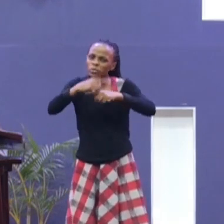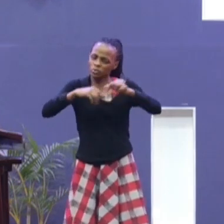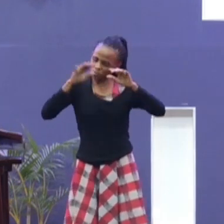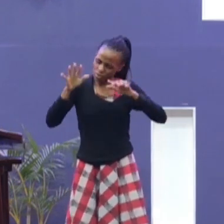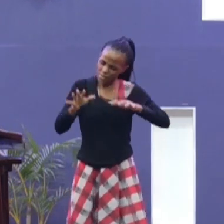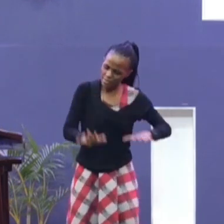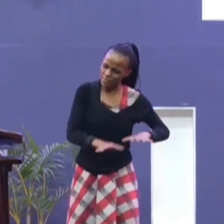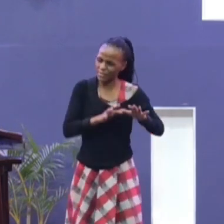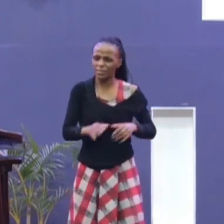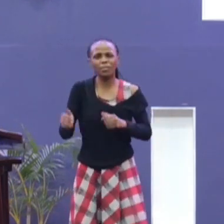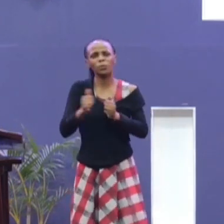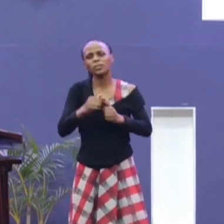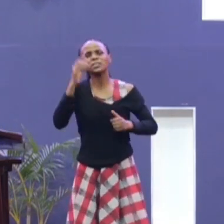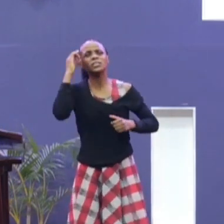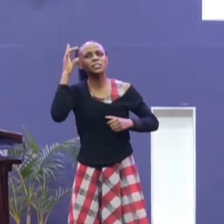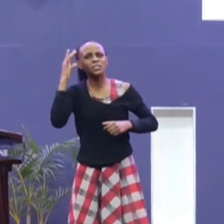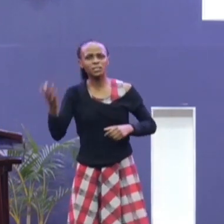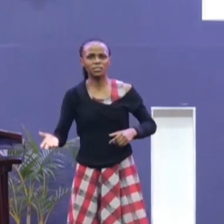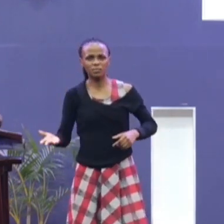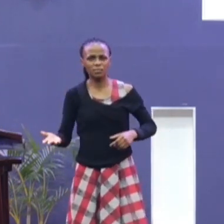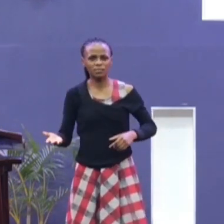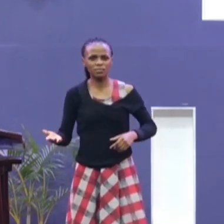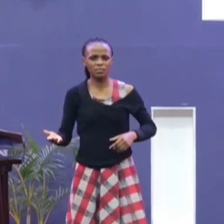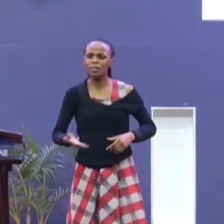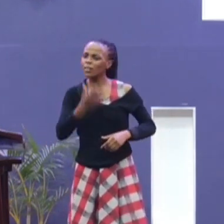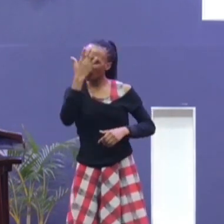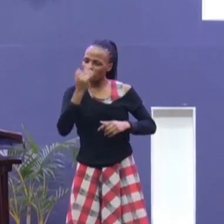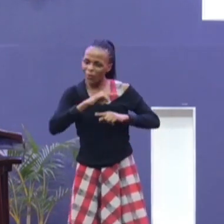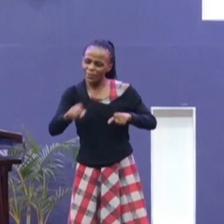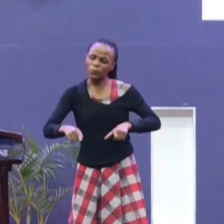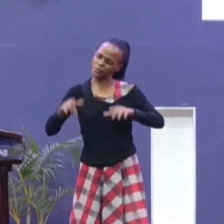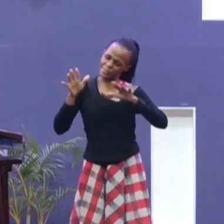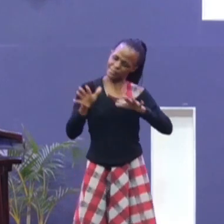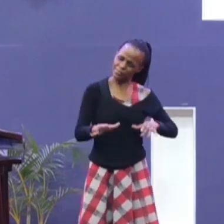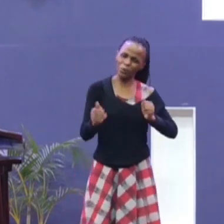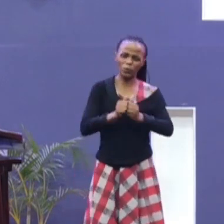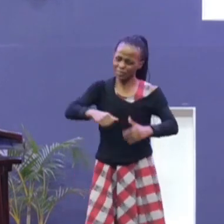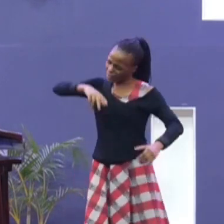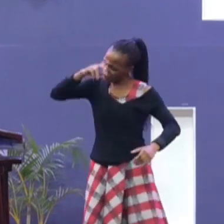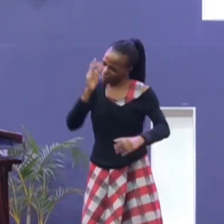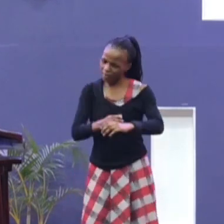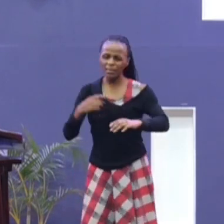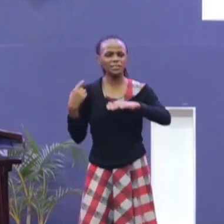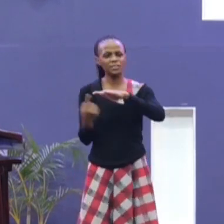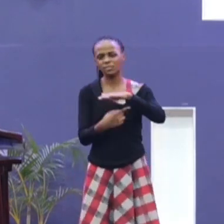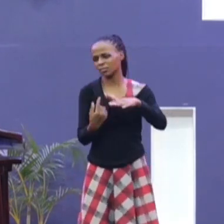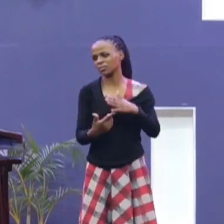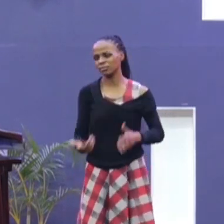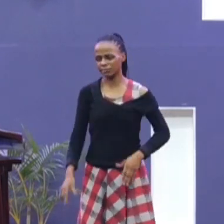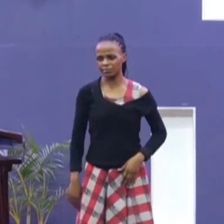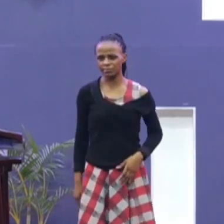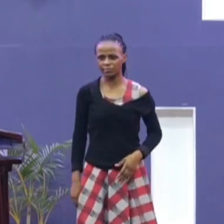diseases? Naye lwaki tulafubana n'endwadde? Why do we struggle with the complicated cases? Lwaki tulafubana n'ebintu ebizibu